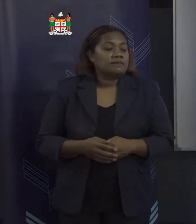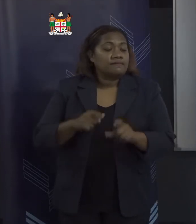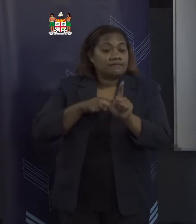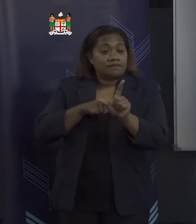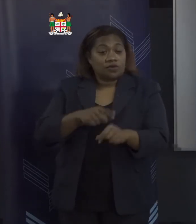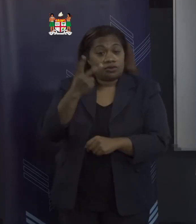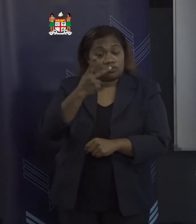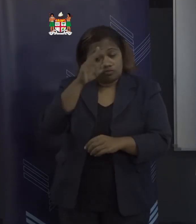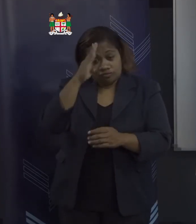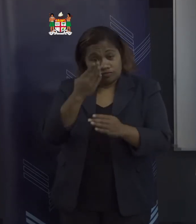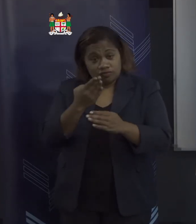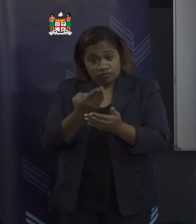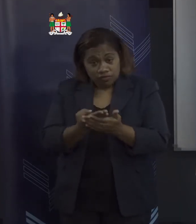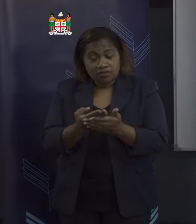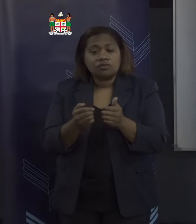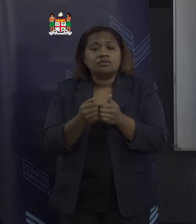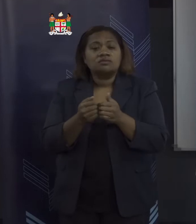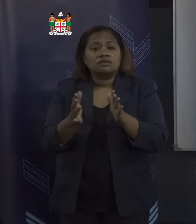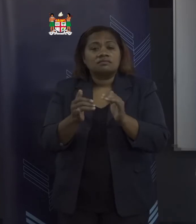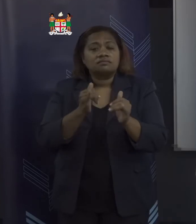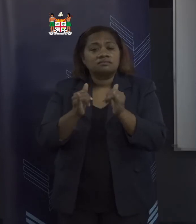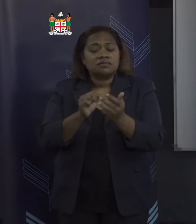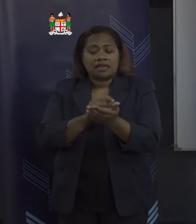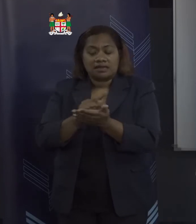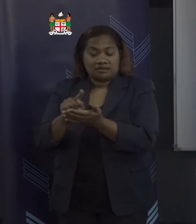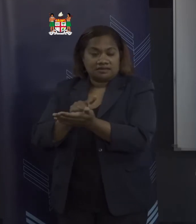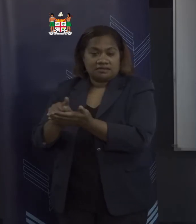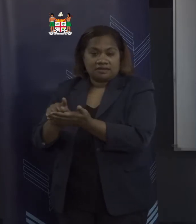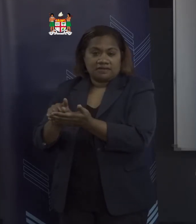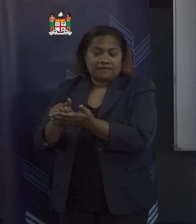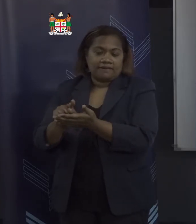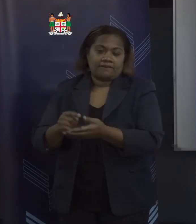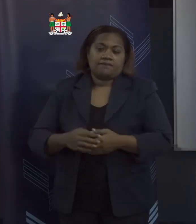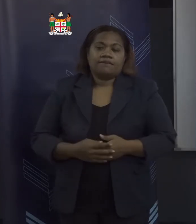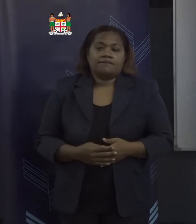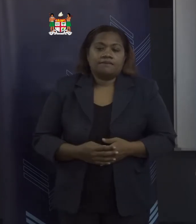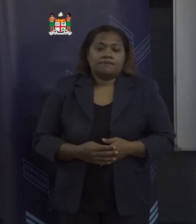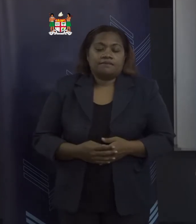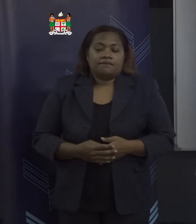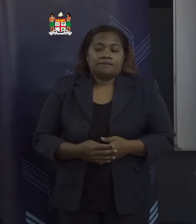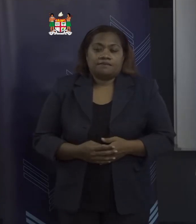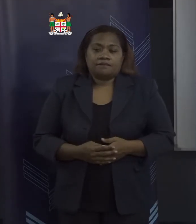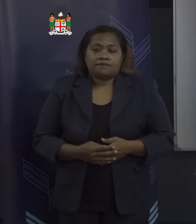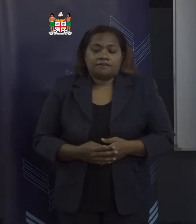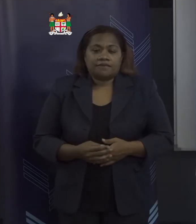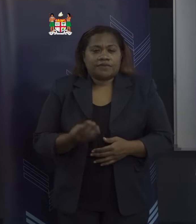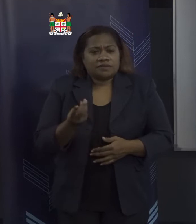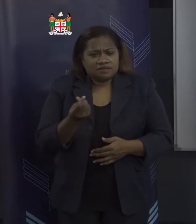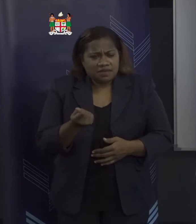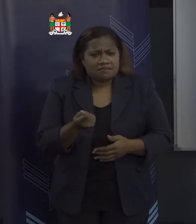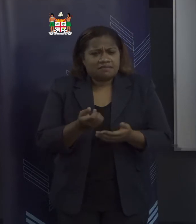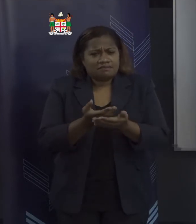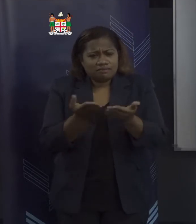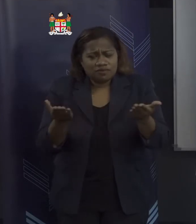12 students will be starting the exams later. Some of you have been through an